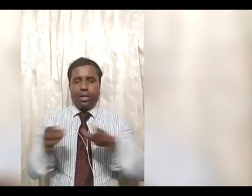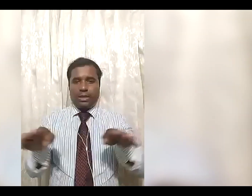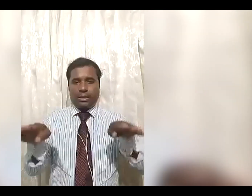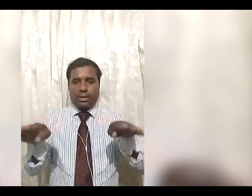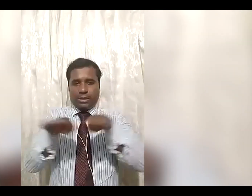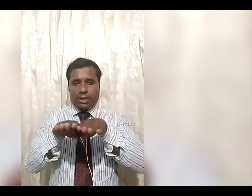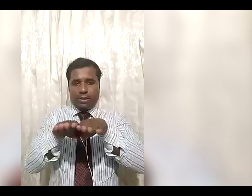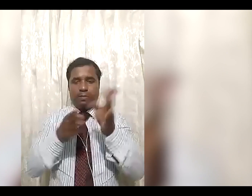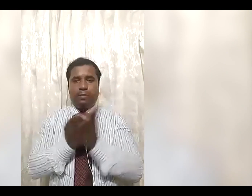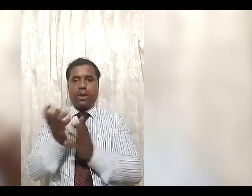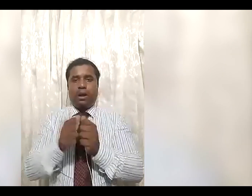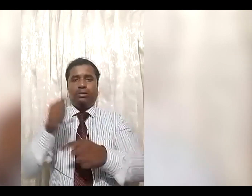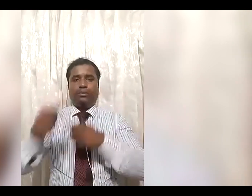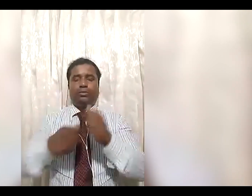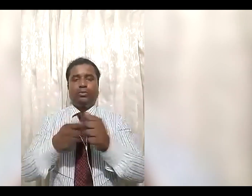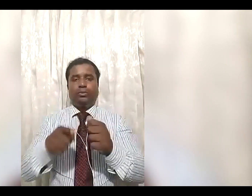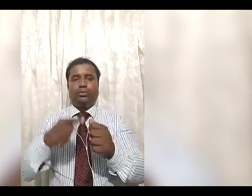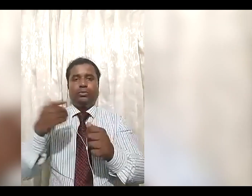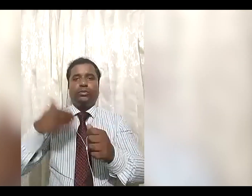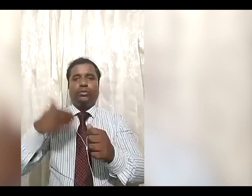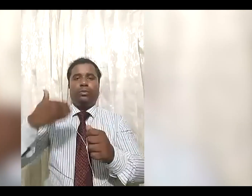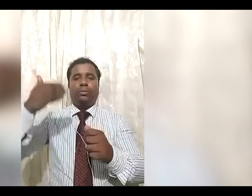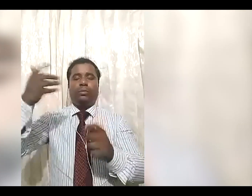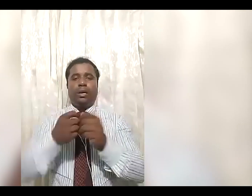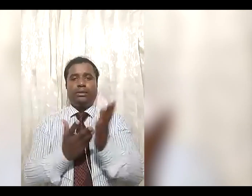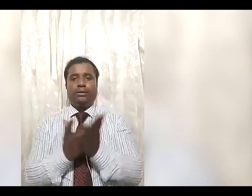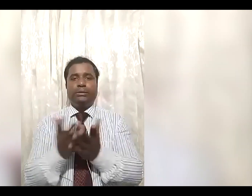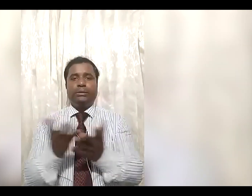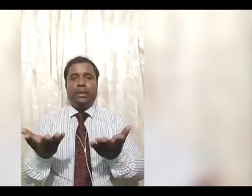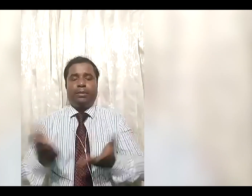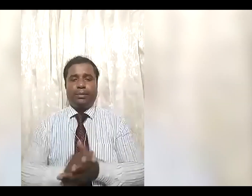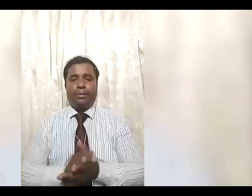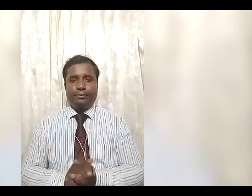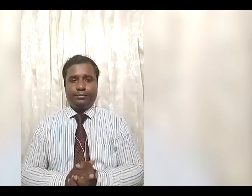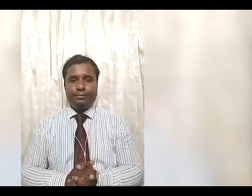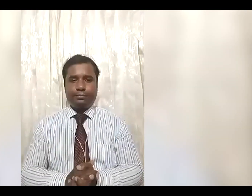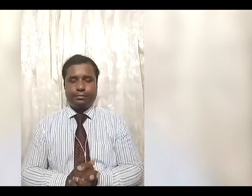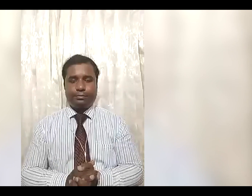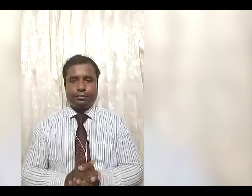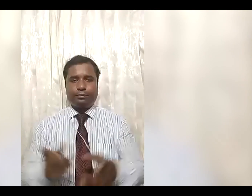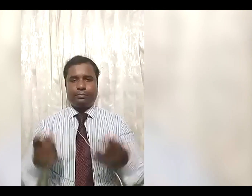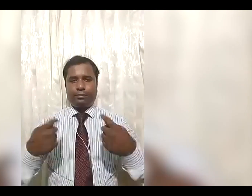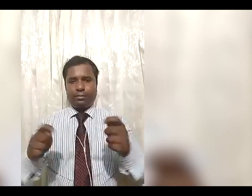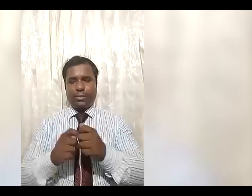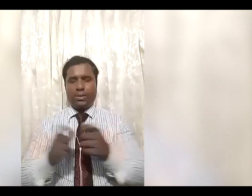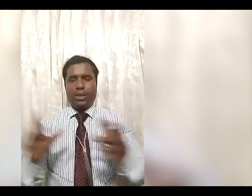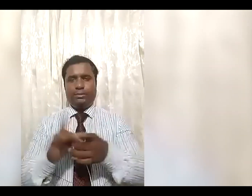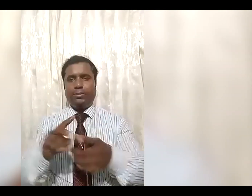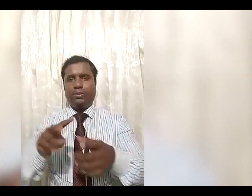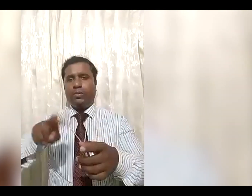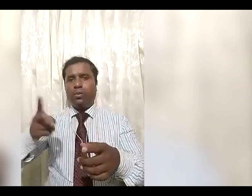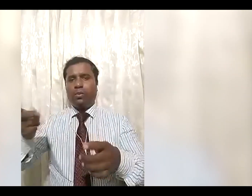for our growth, which is much more broader in terms of base and actually captures anyone? The other area where I think we